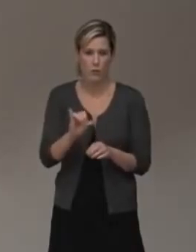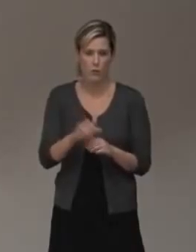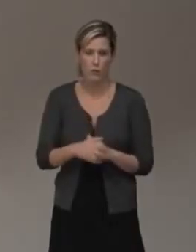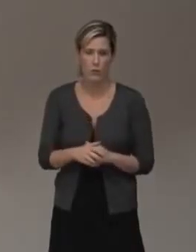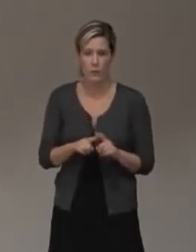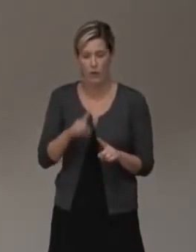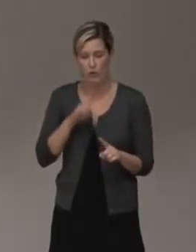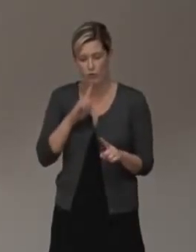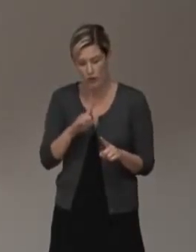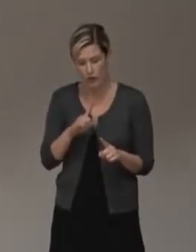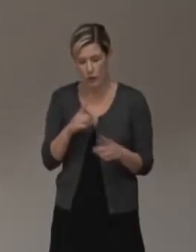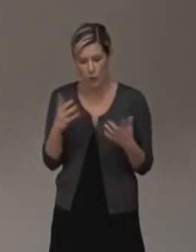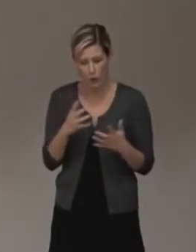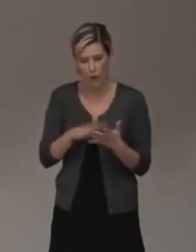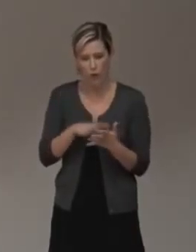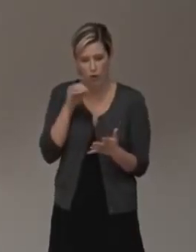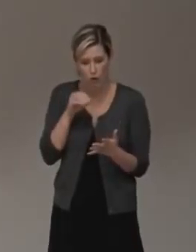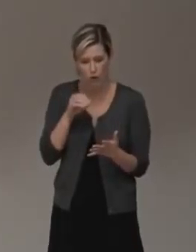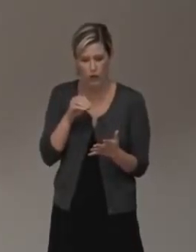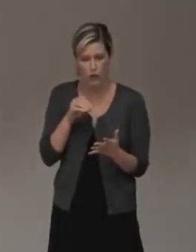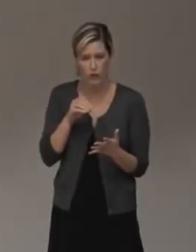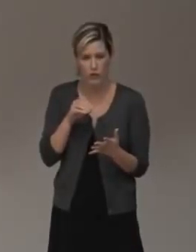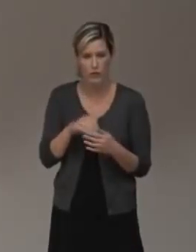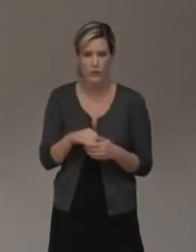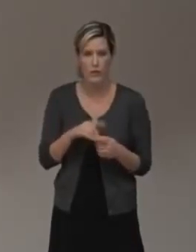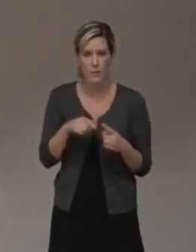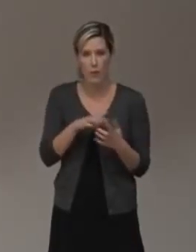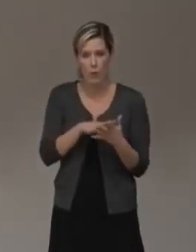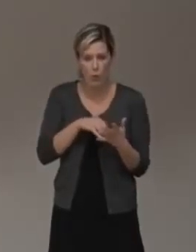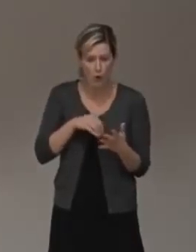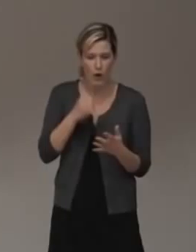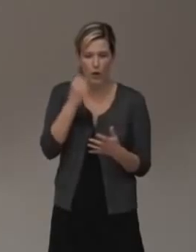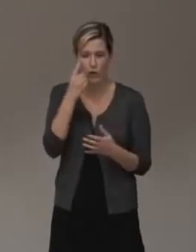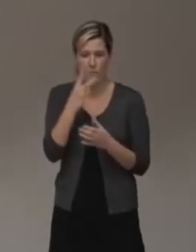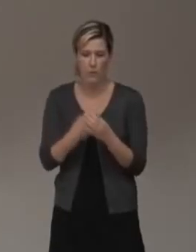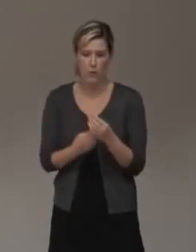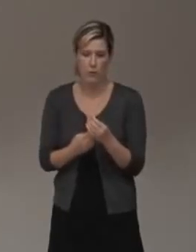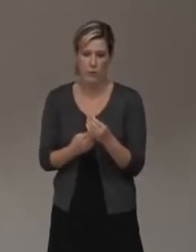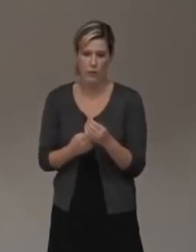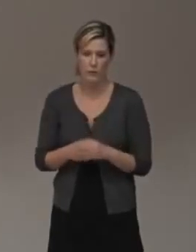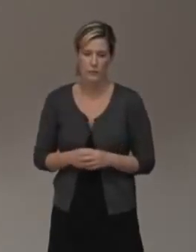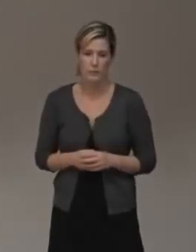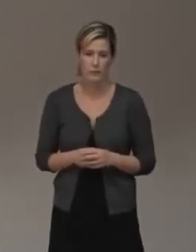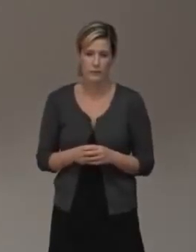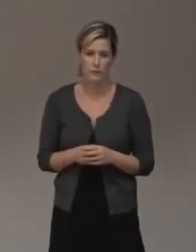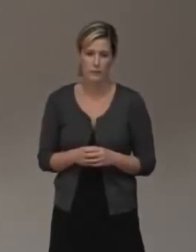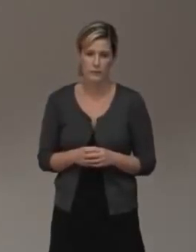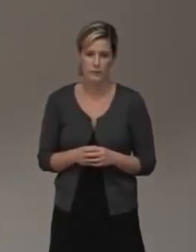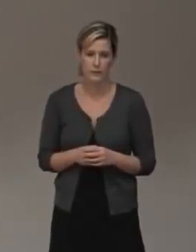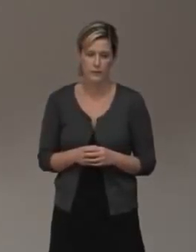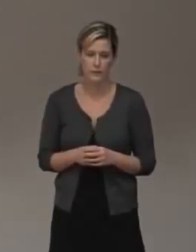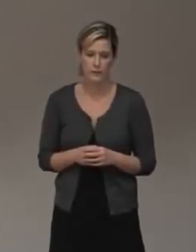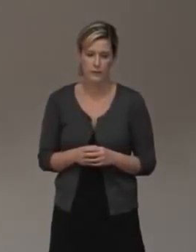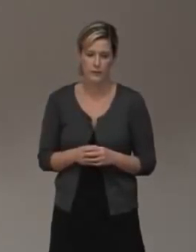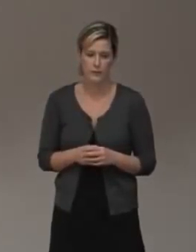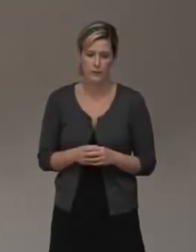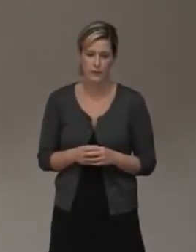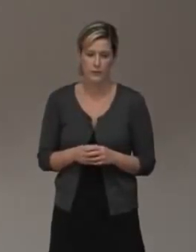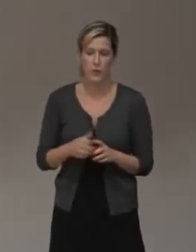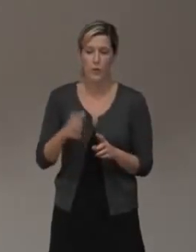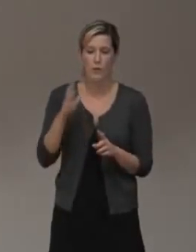about learning. It's about learning and it's about understanding. The former president of the Czech Republic,